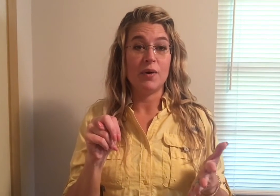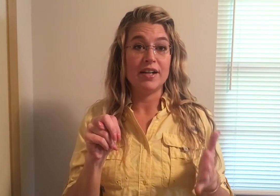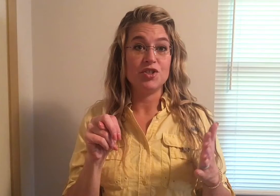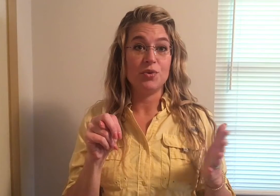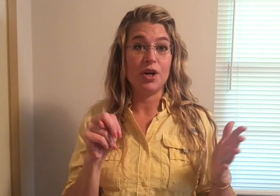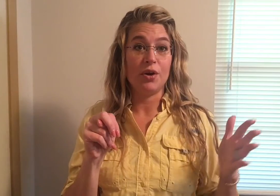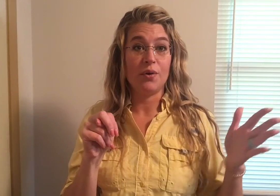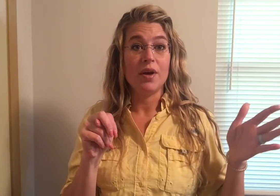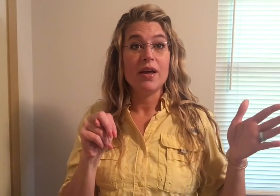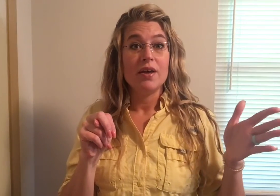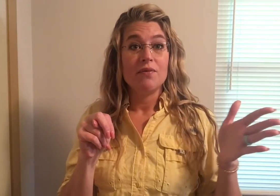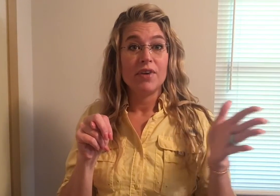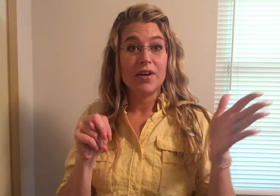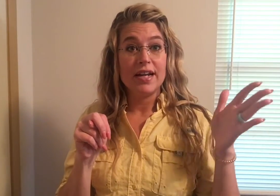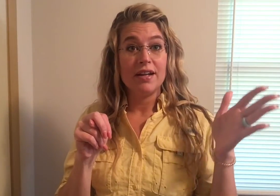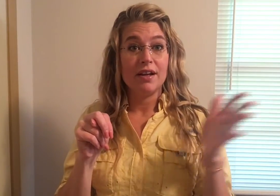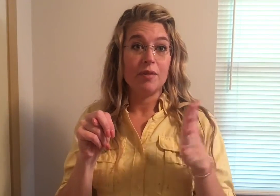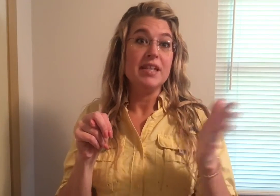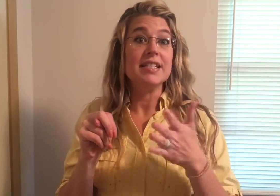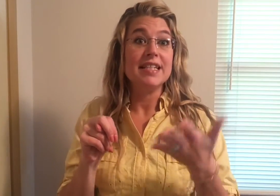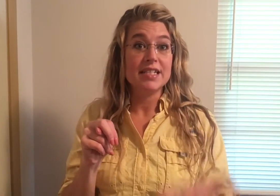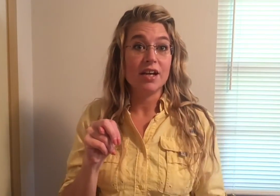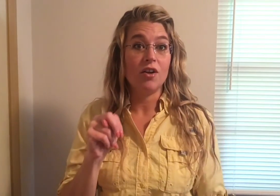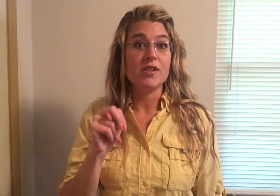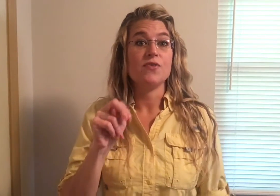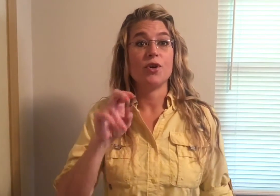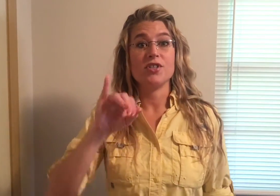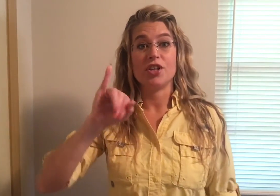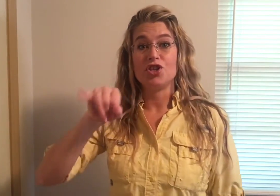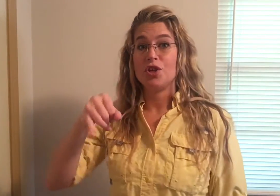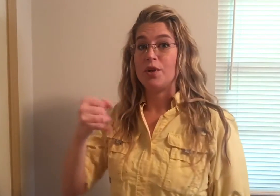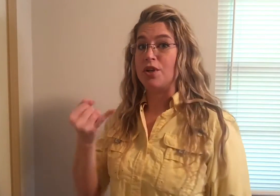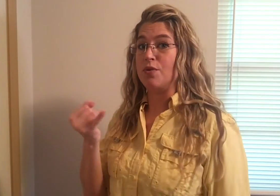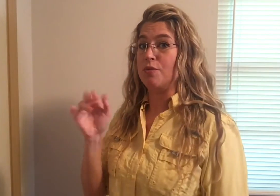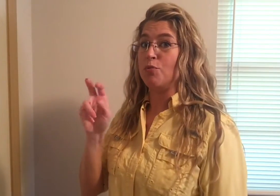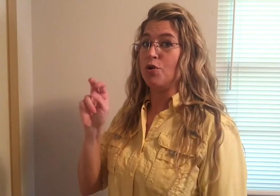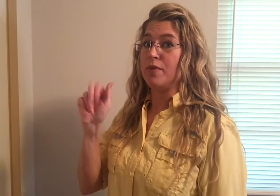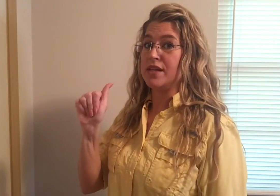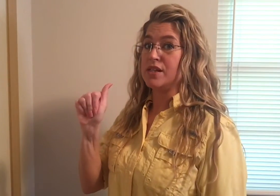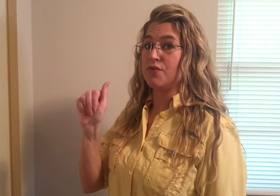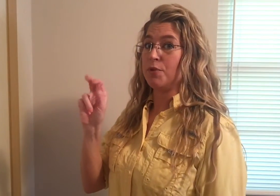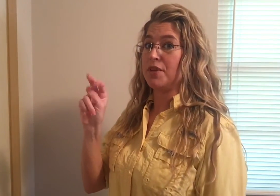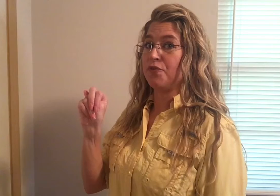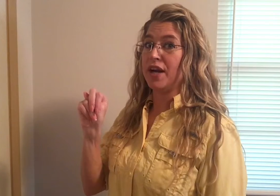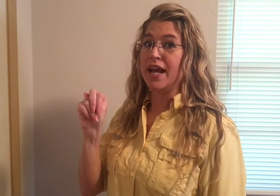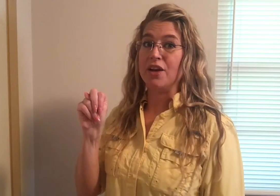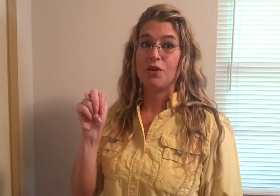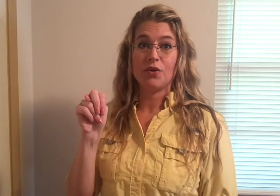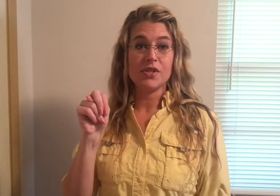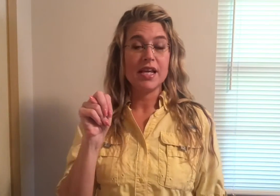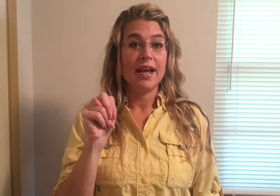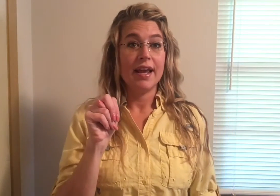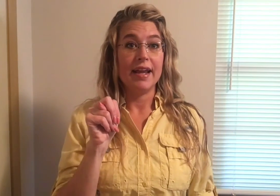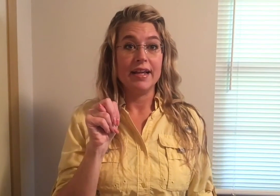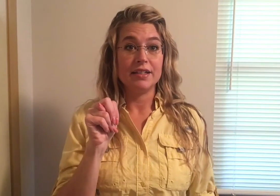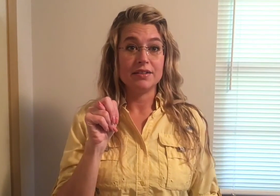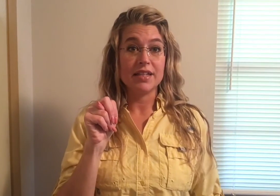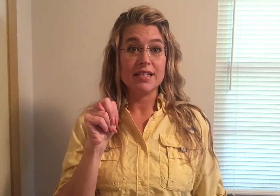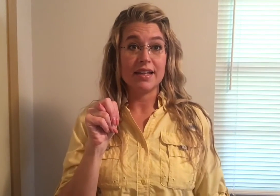I do go very into detail as far as like showing you the movements from different angles and things like